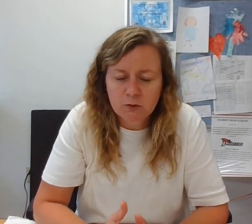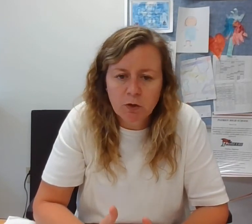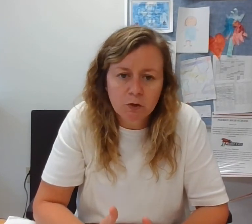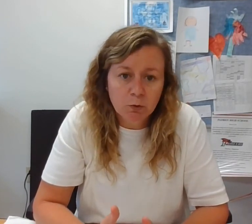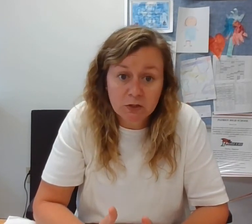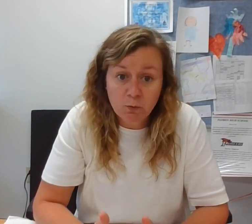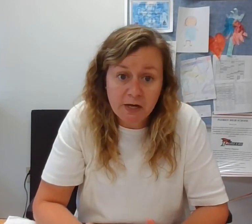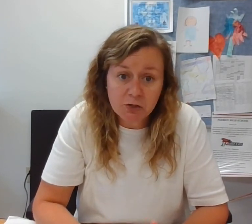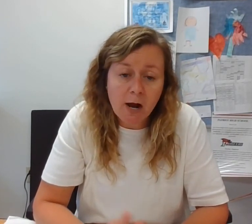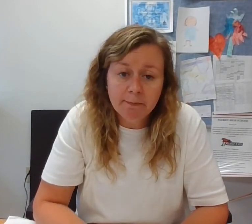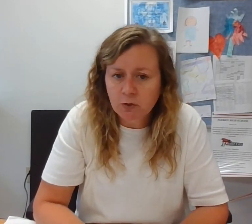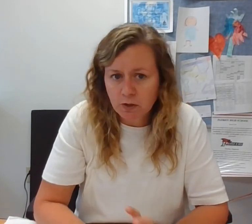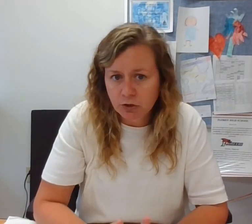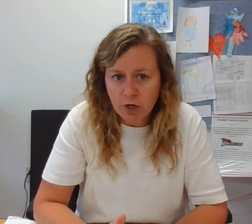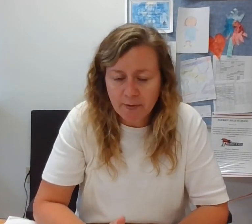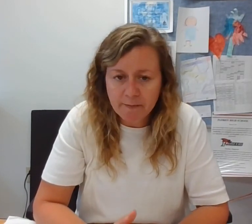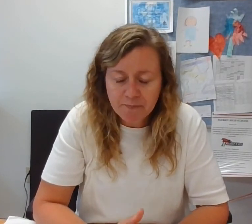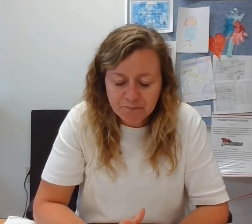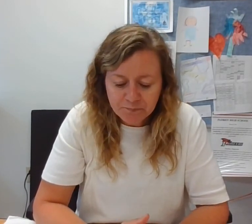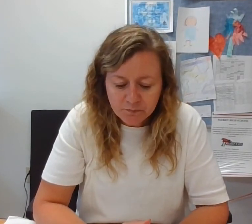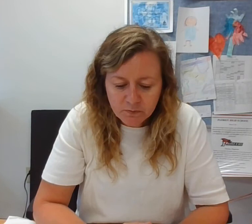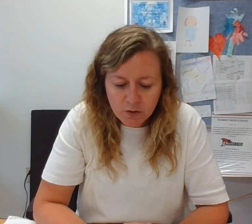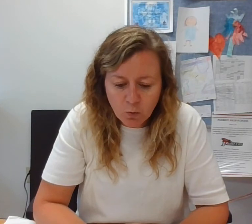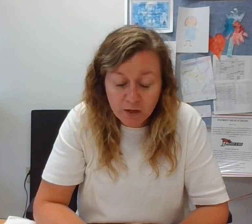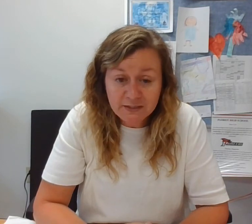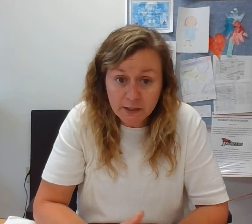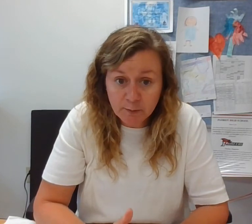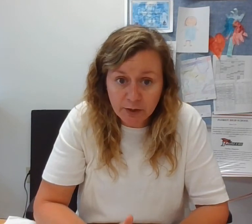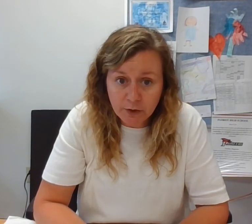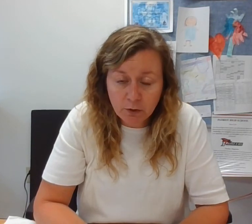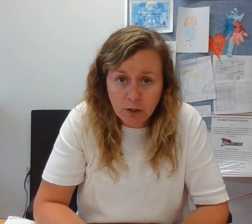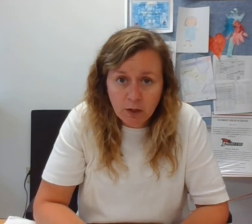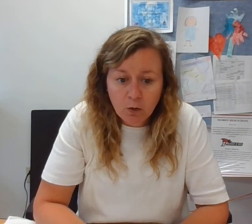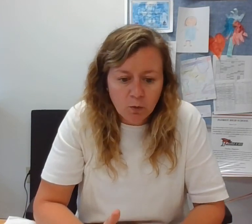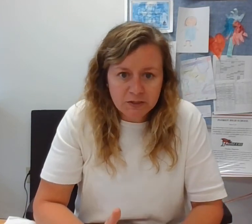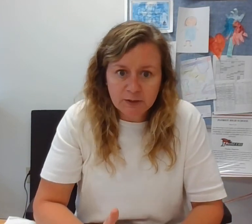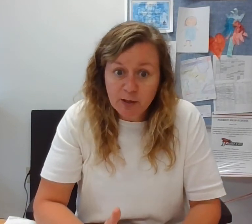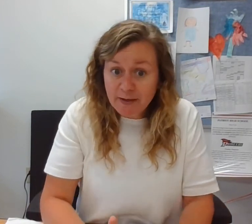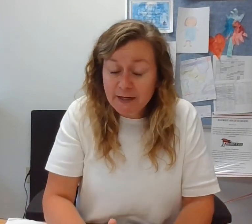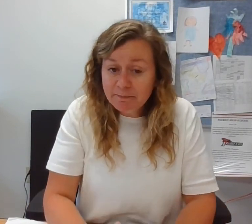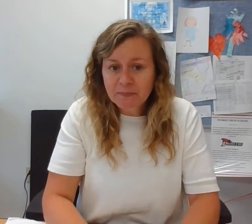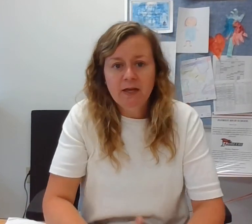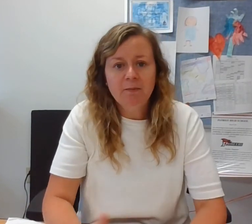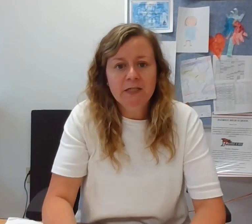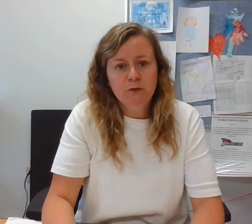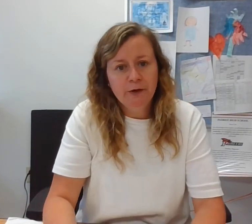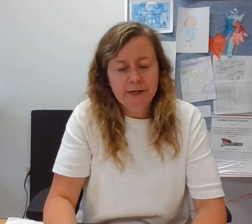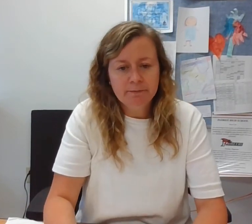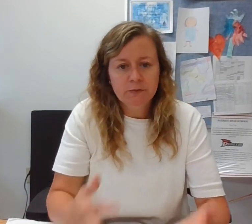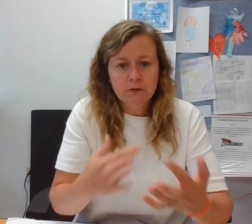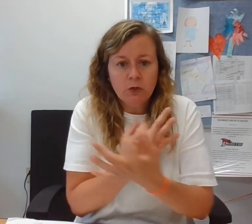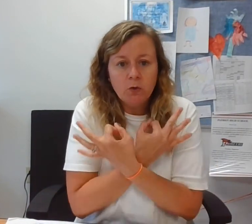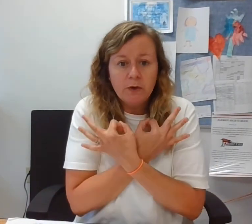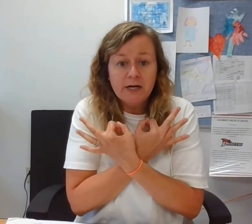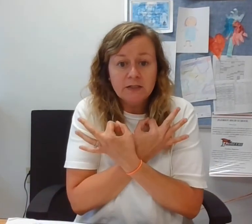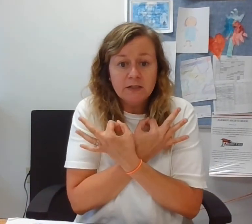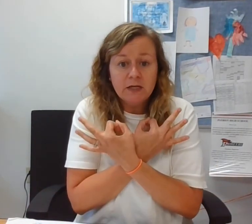one of those words that we can drop, so we're going to drop it. We're going to sign liberty, though. What does liberty mean? It means freedom. So here's the